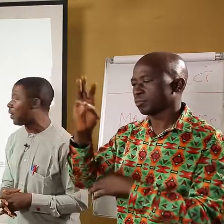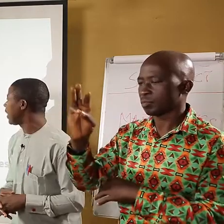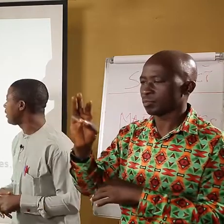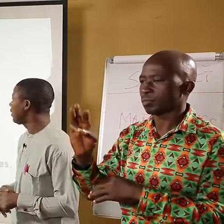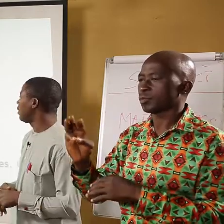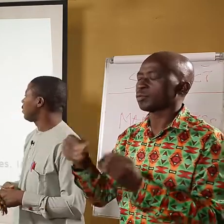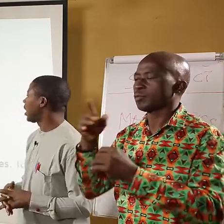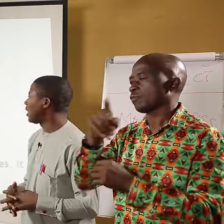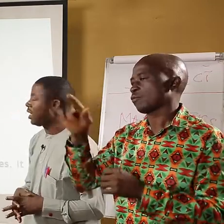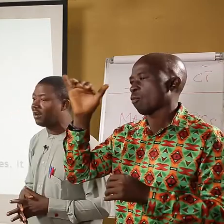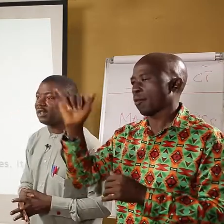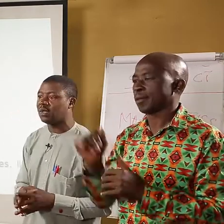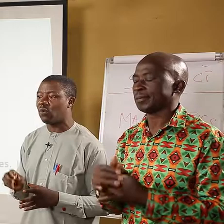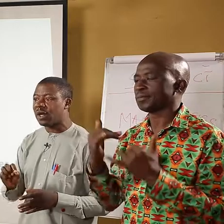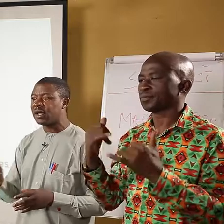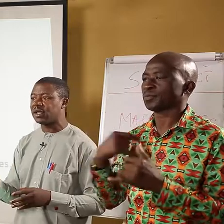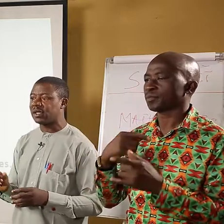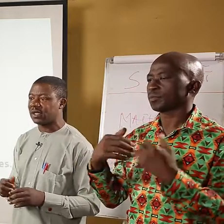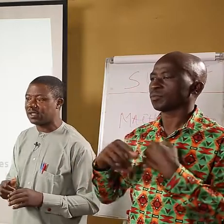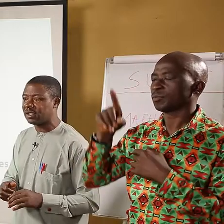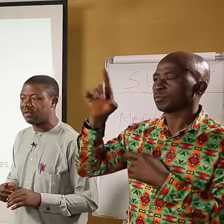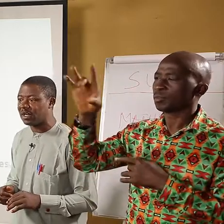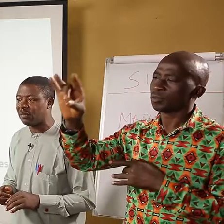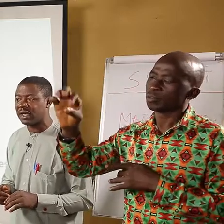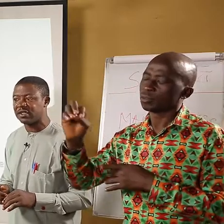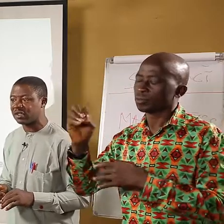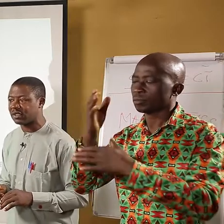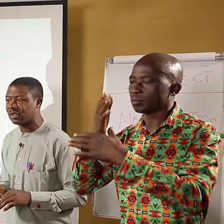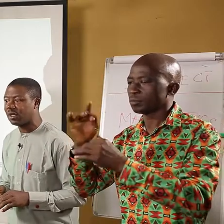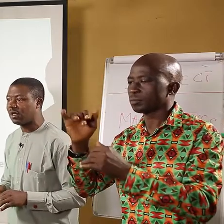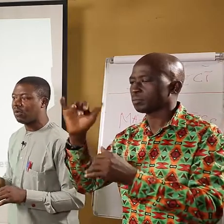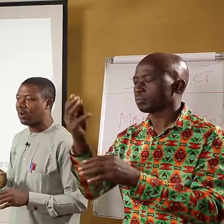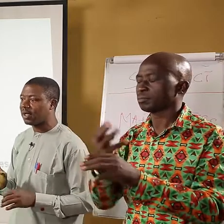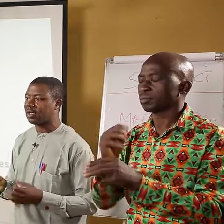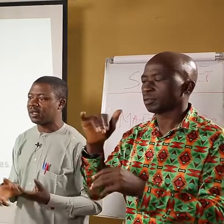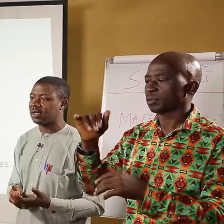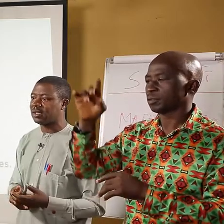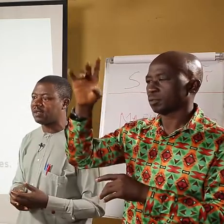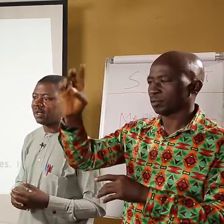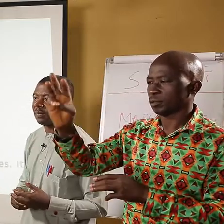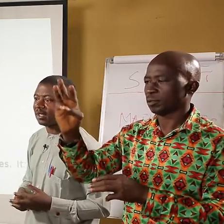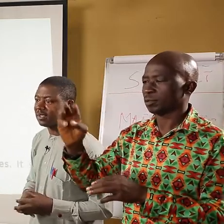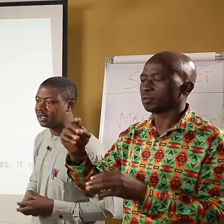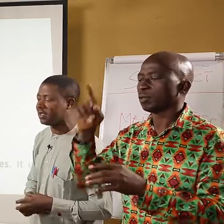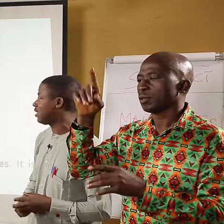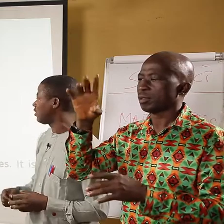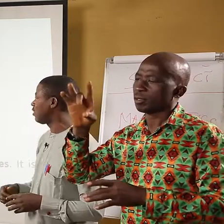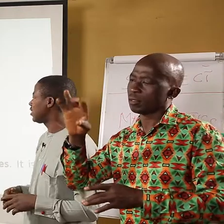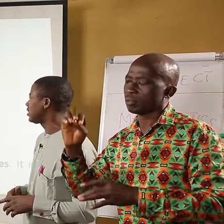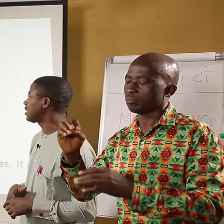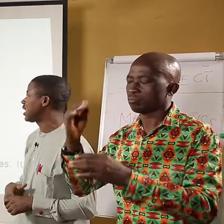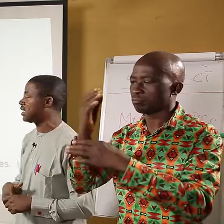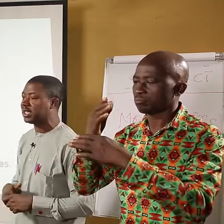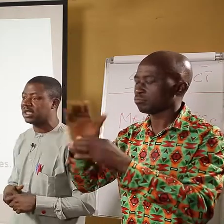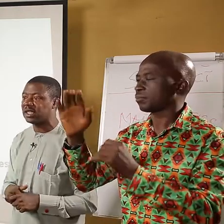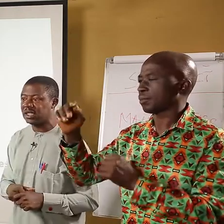leave you y. We are now having 180 degrees divided by 6. 180 degrees divided by 6, the result